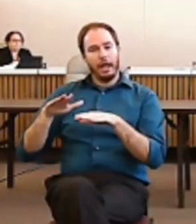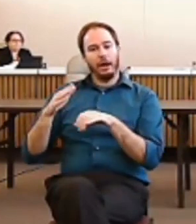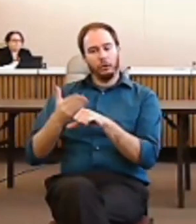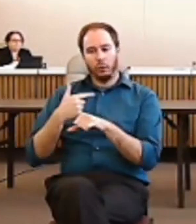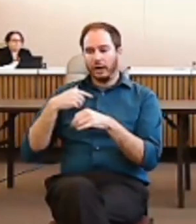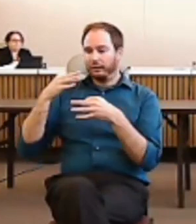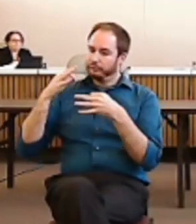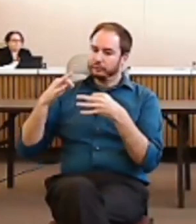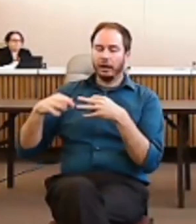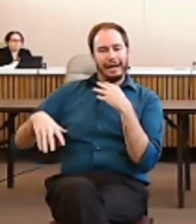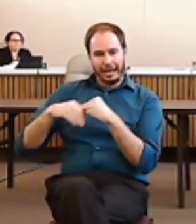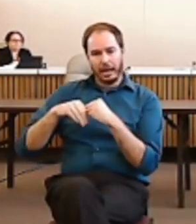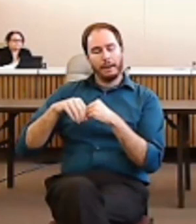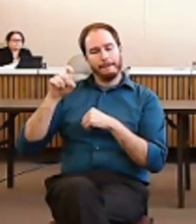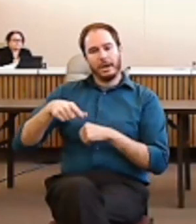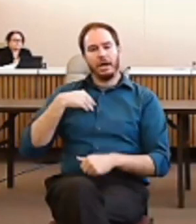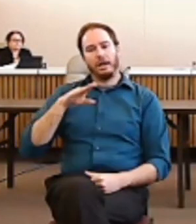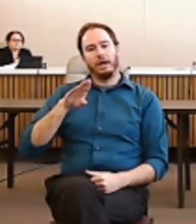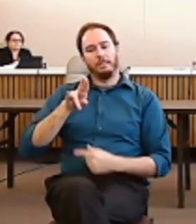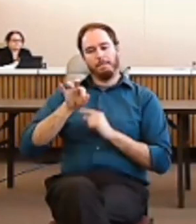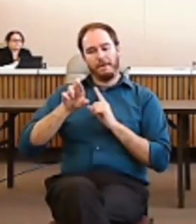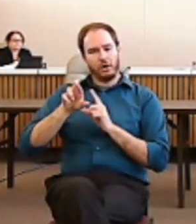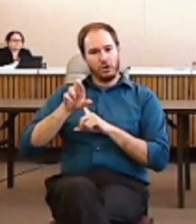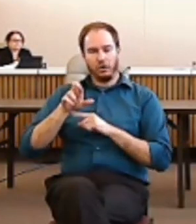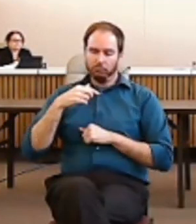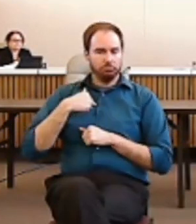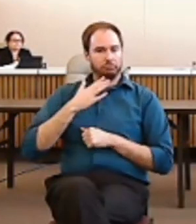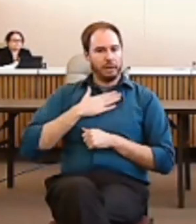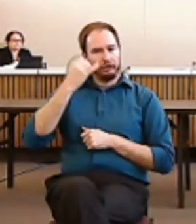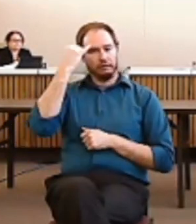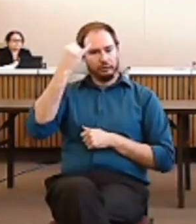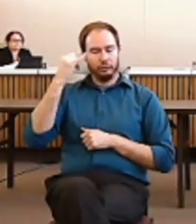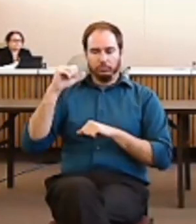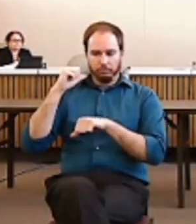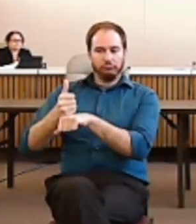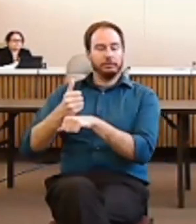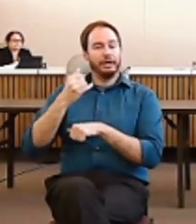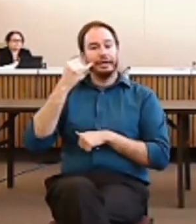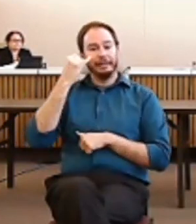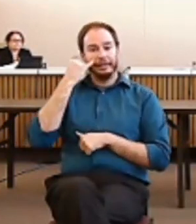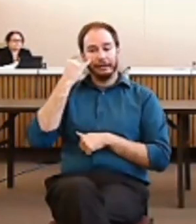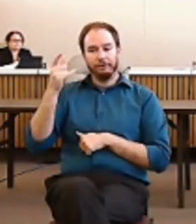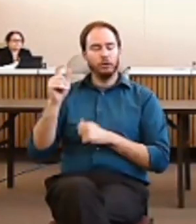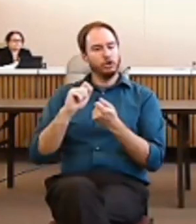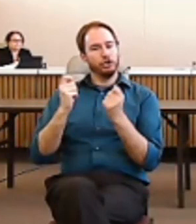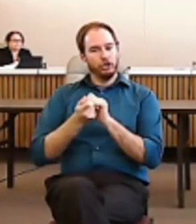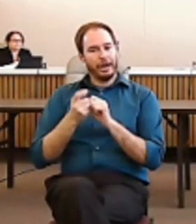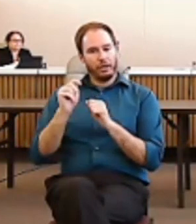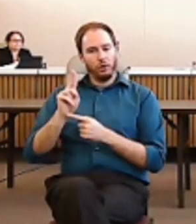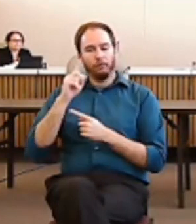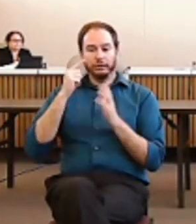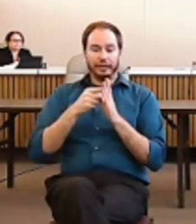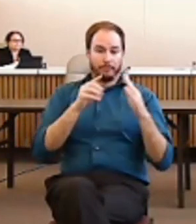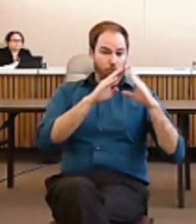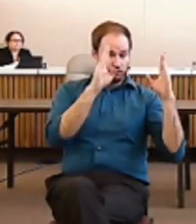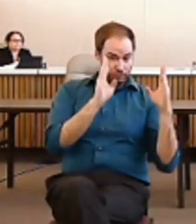concept of buffers. And the idea is if the use is changing, so in this case, you have